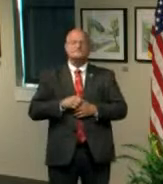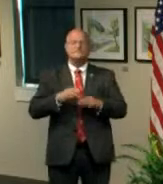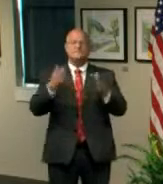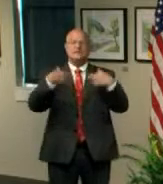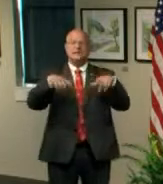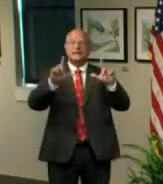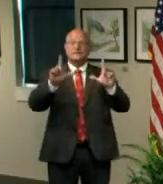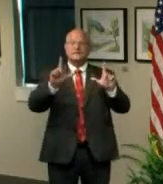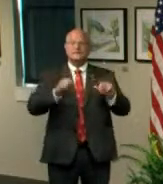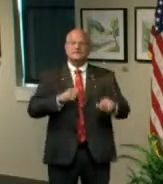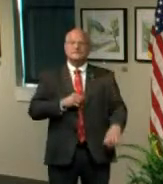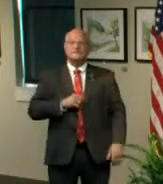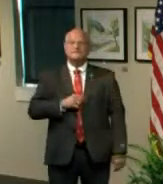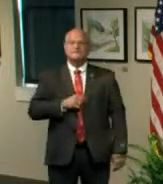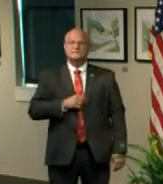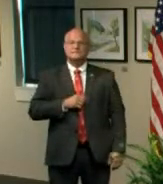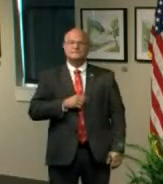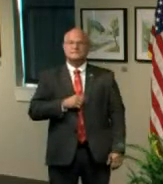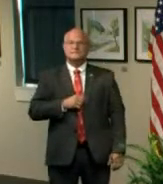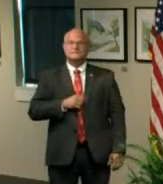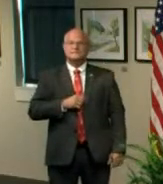the next one.